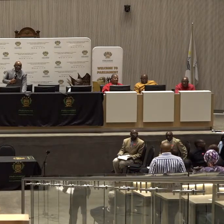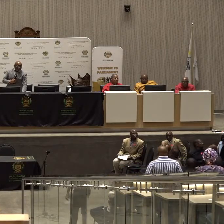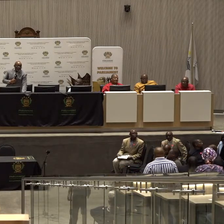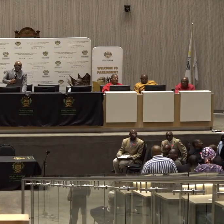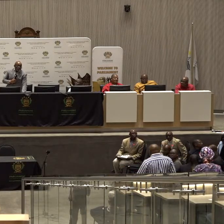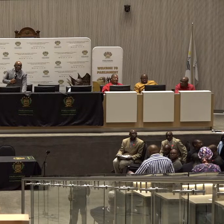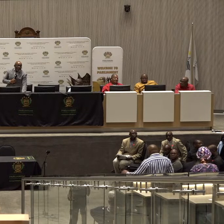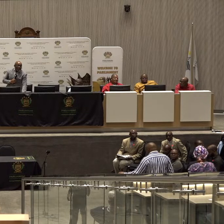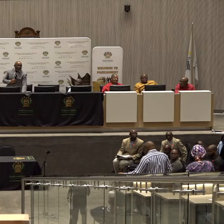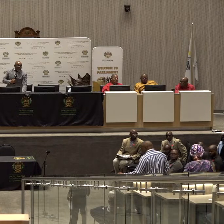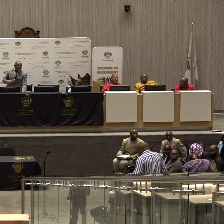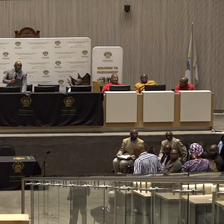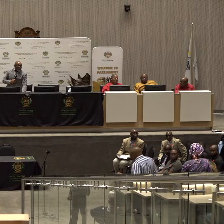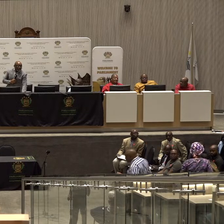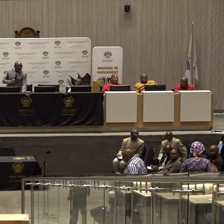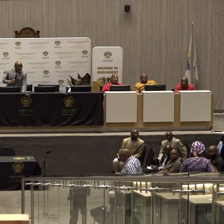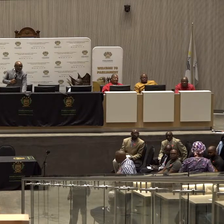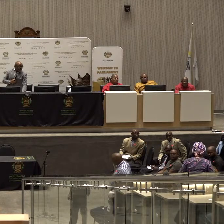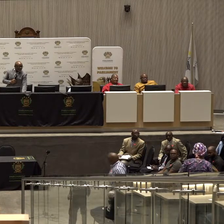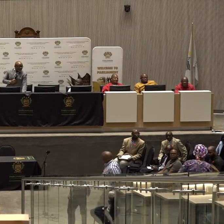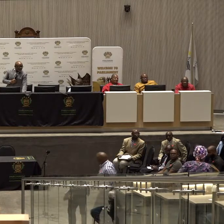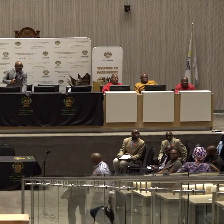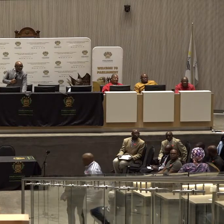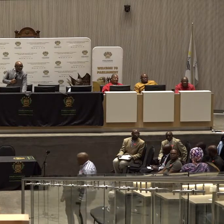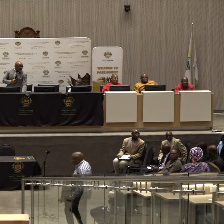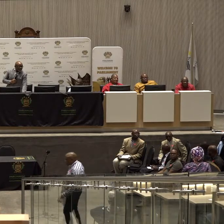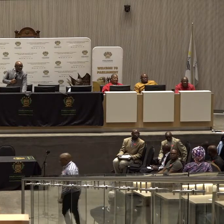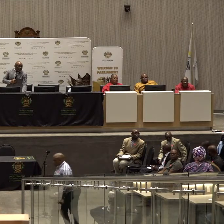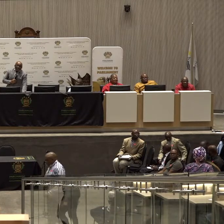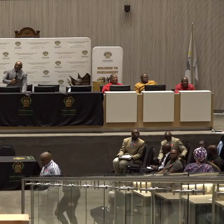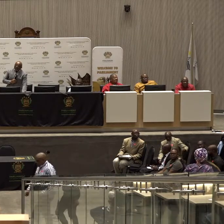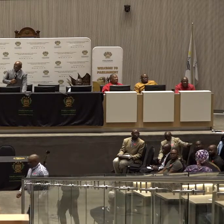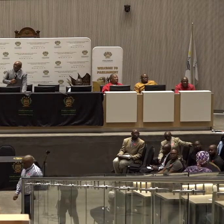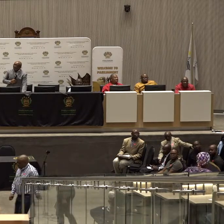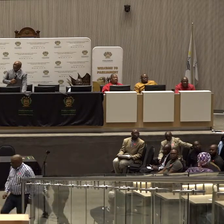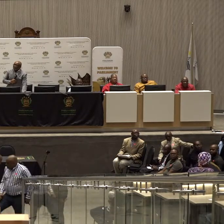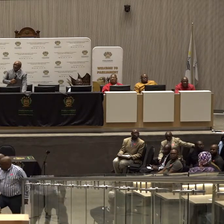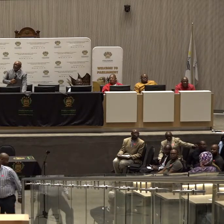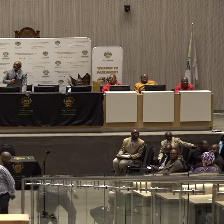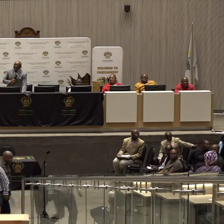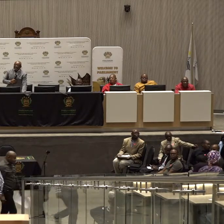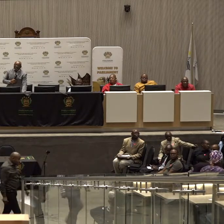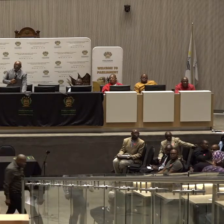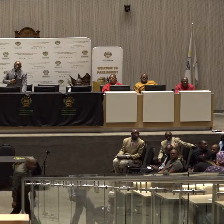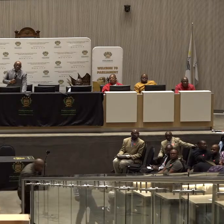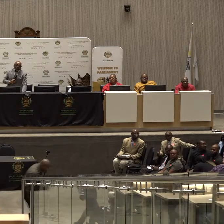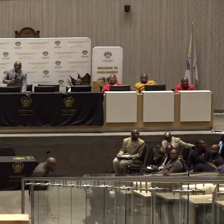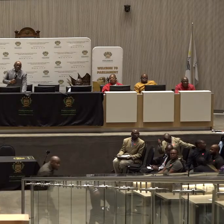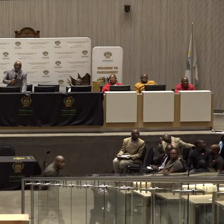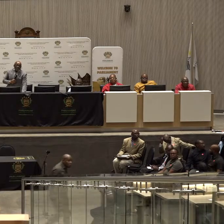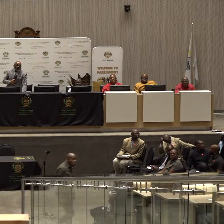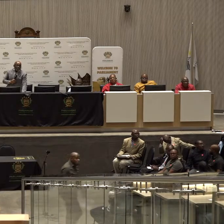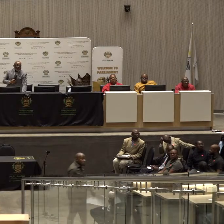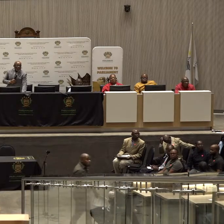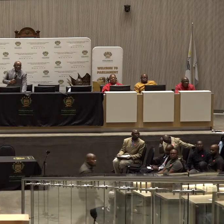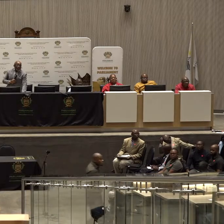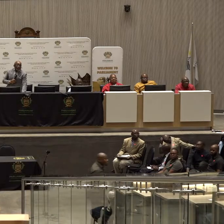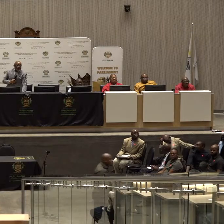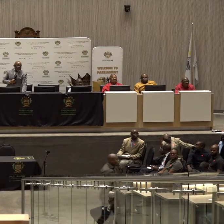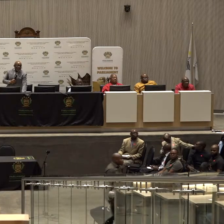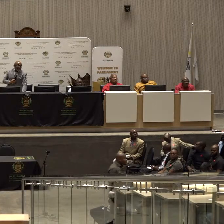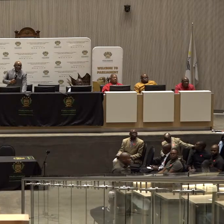one I'm hoping that it will be the last round I'm seeing the hands are almost exhausted